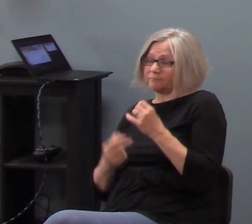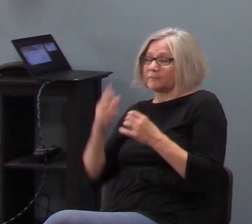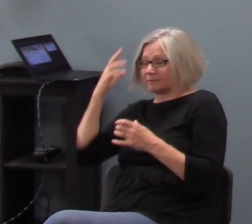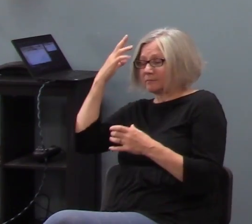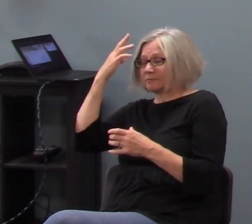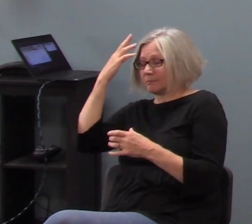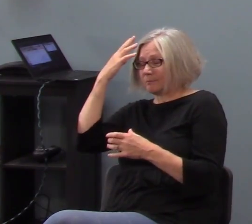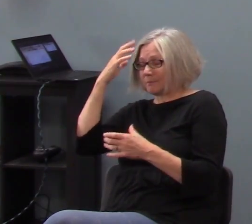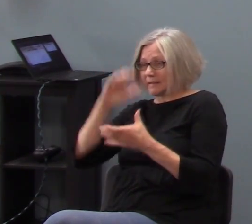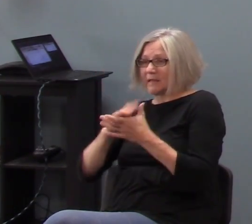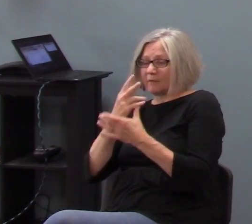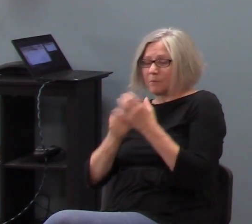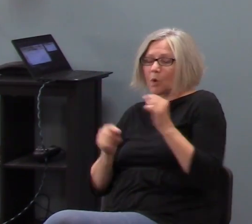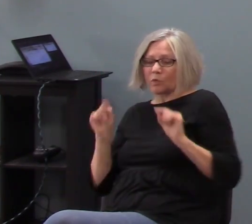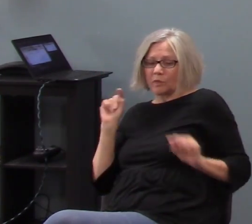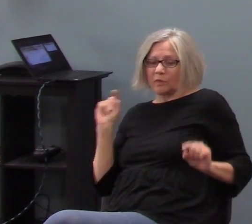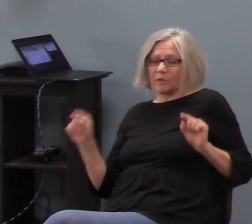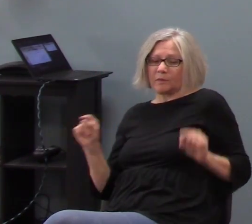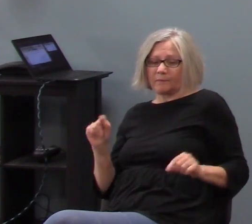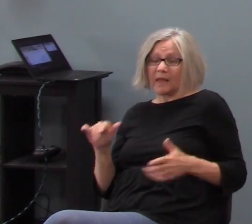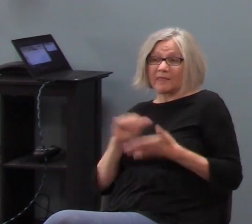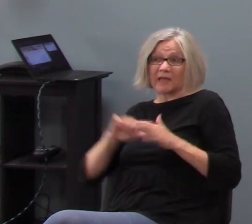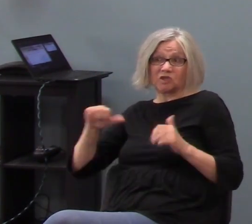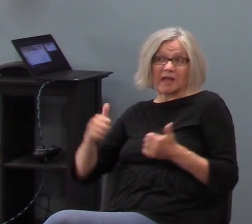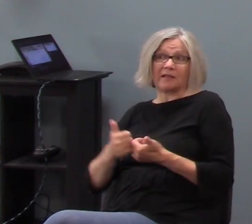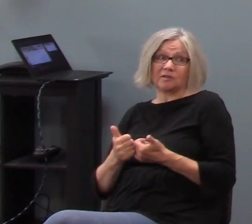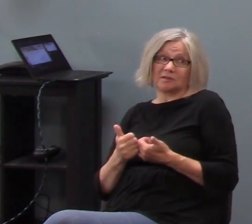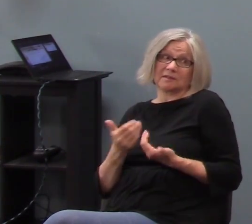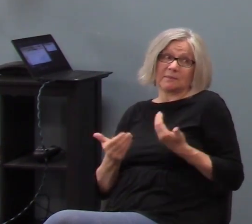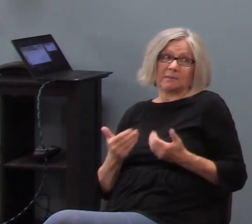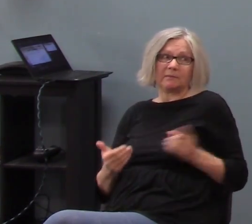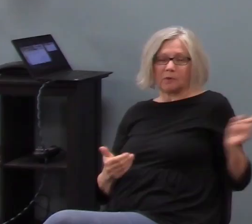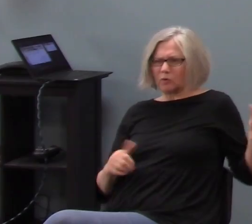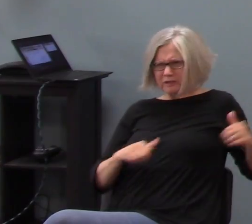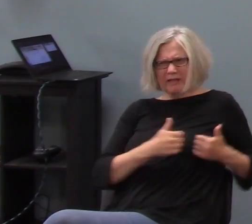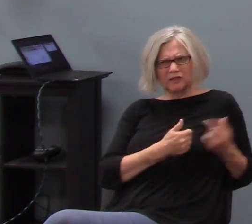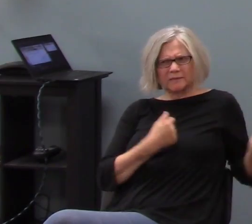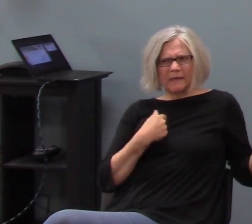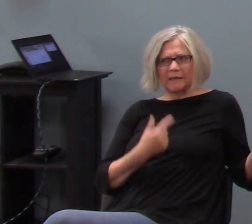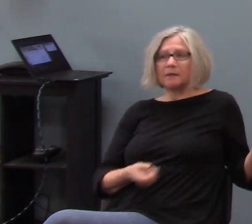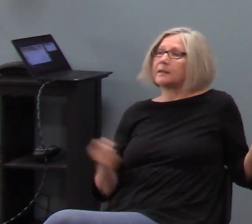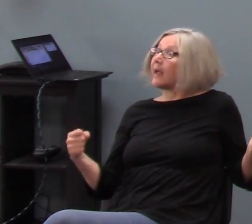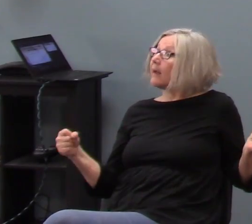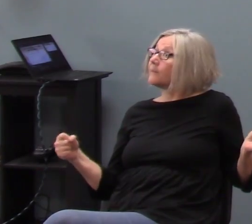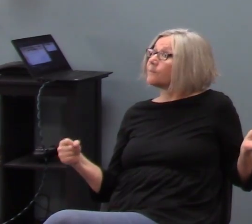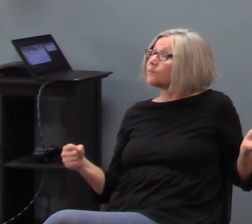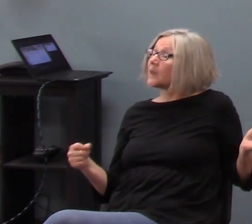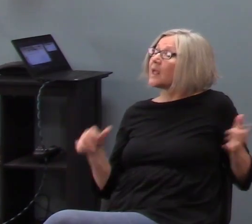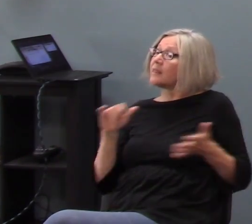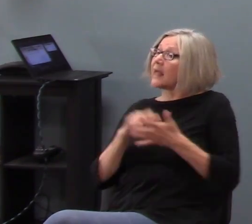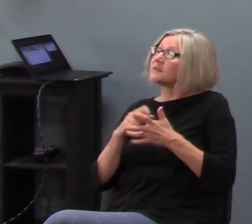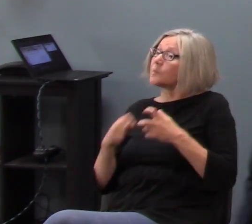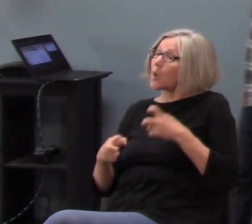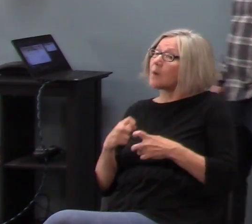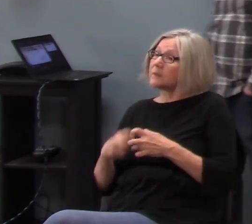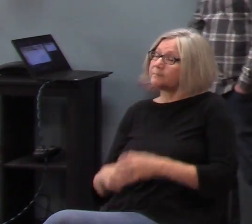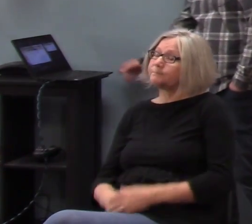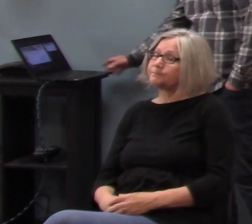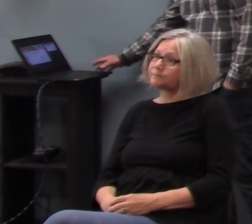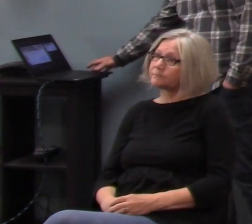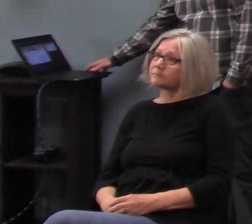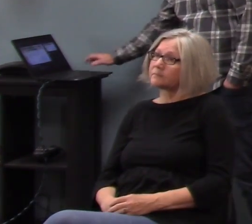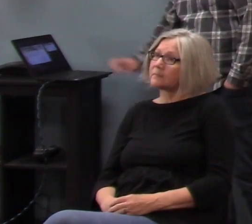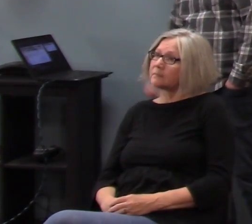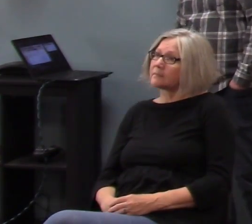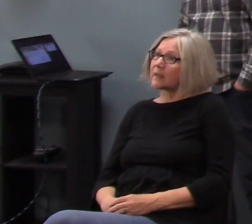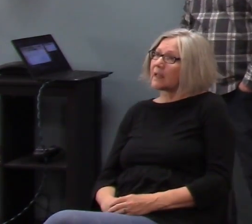some of you. It's challenged me. Yeah, it does. And it's a problem because it